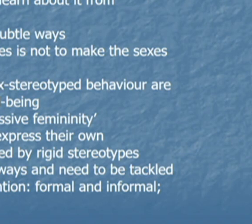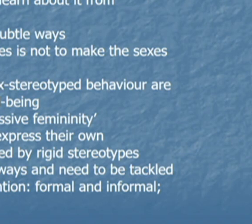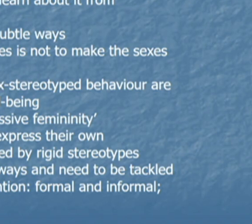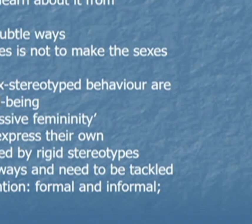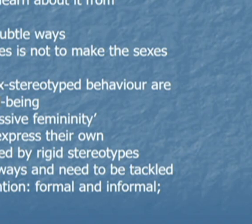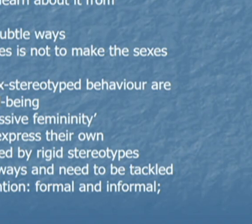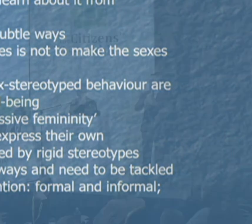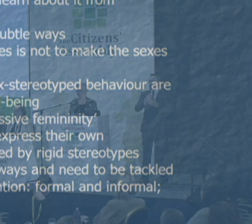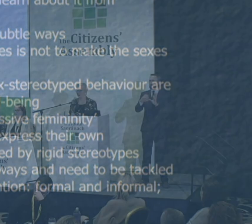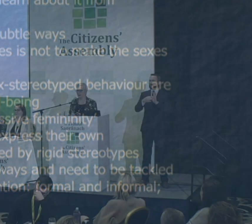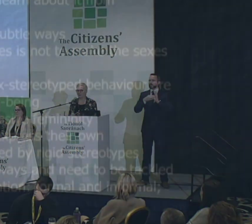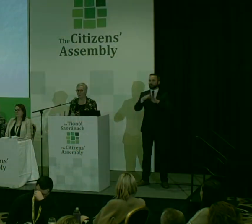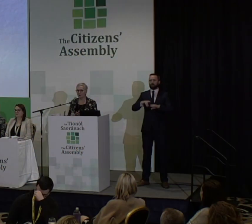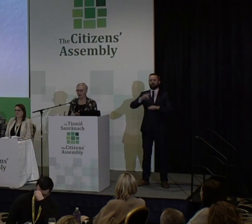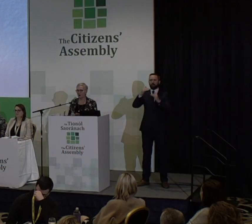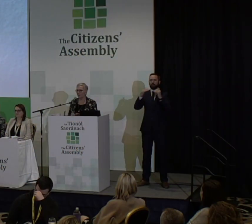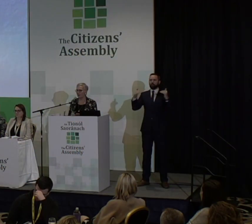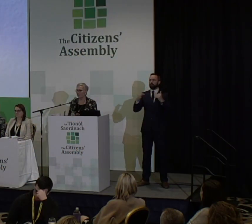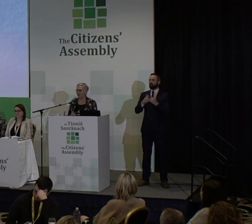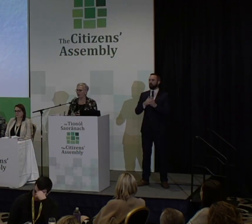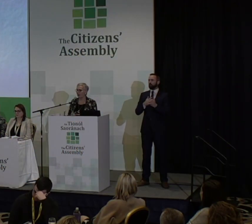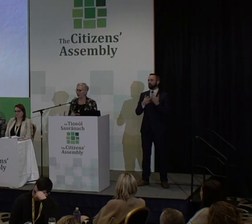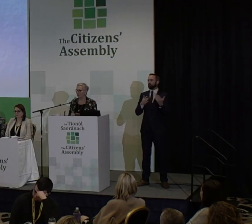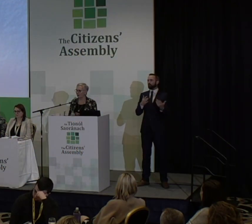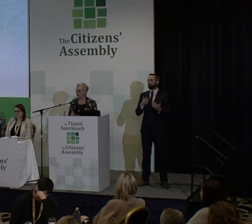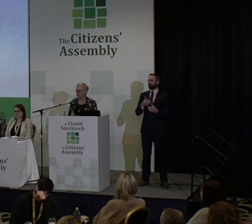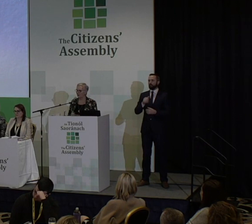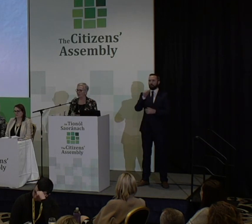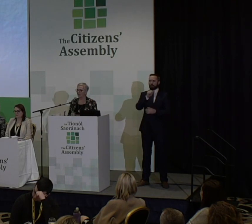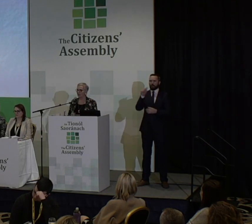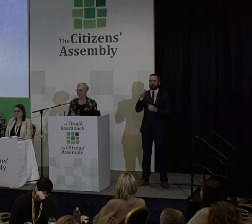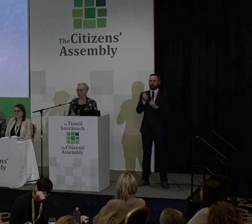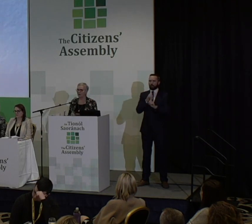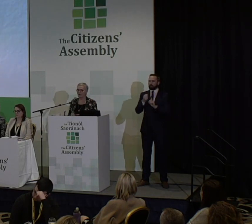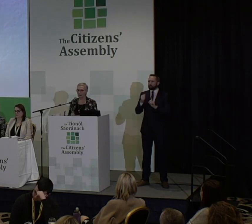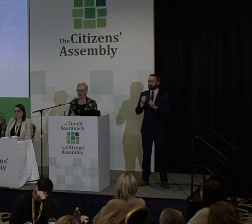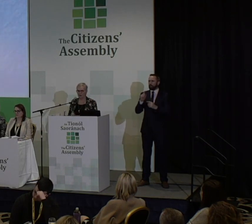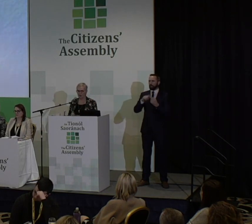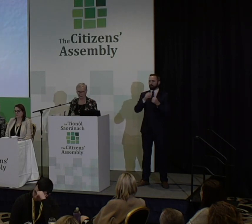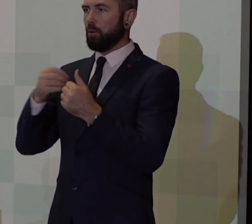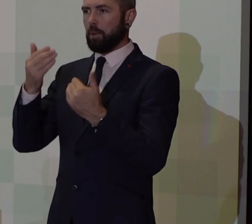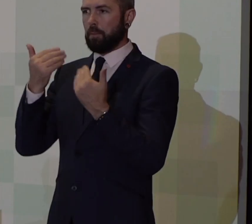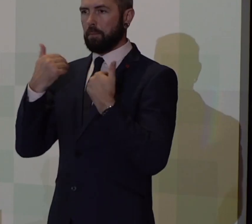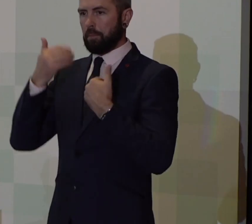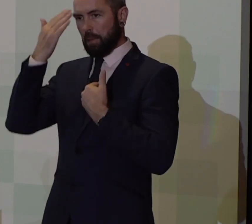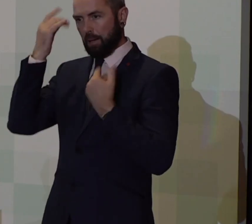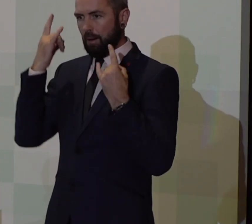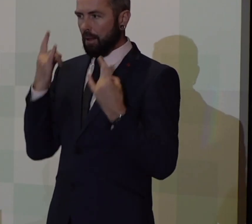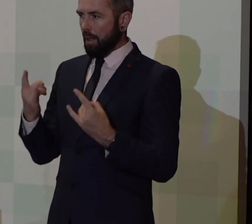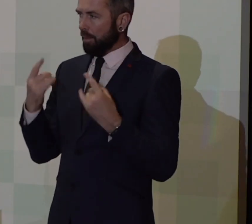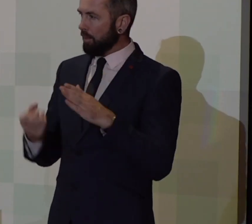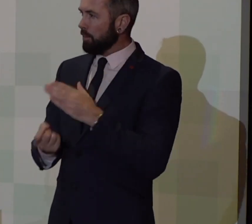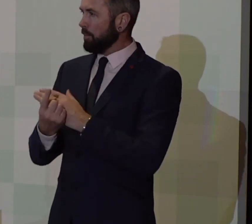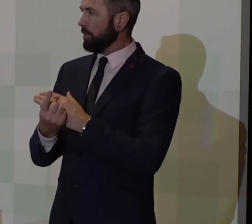associated with higher levels of alcoholism and other mental health problems. Likewise